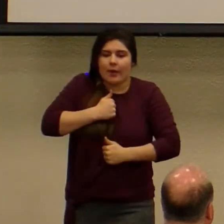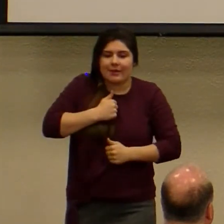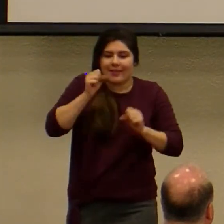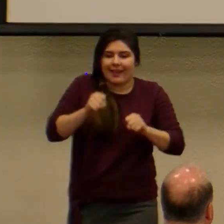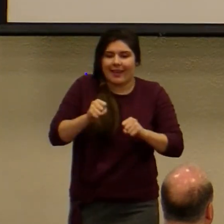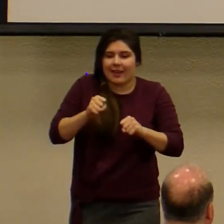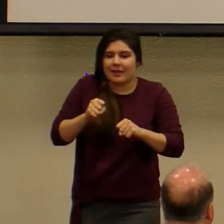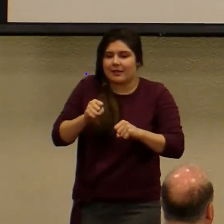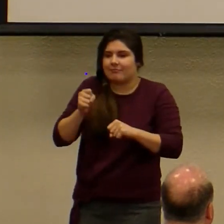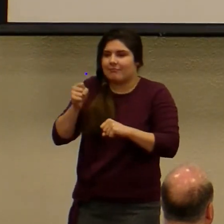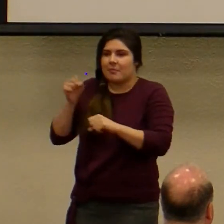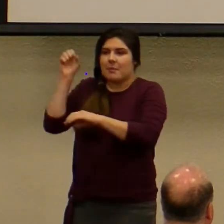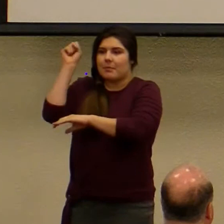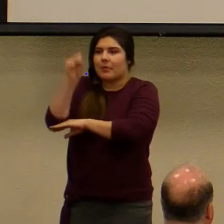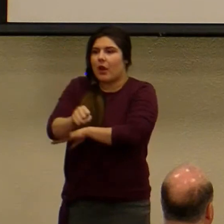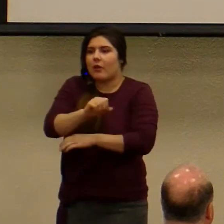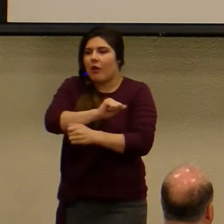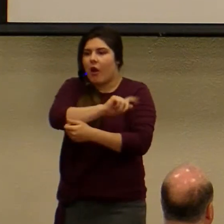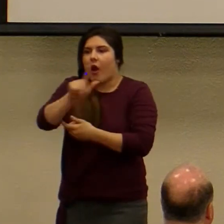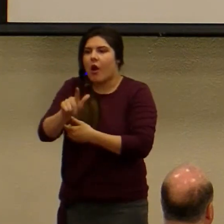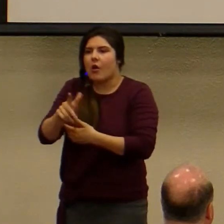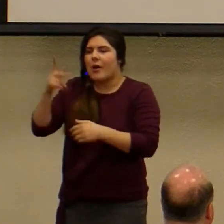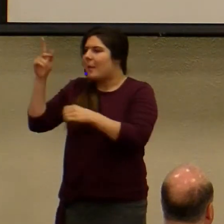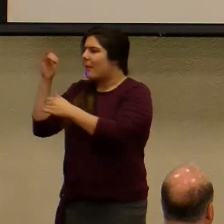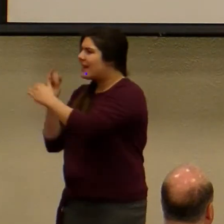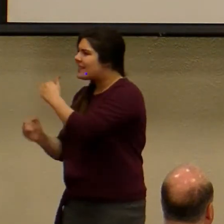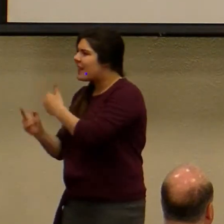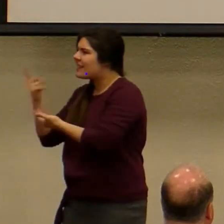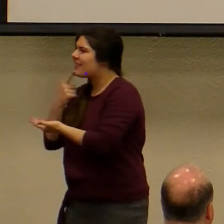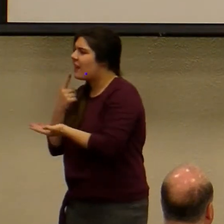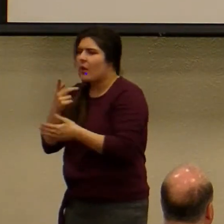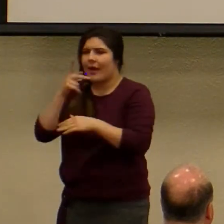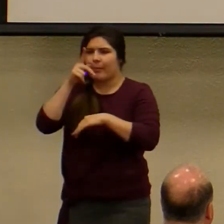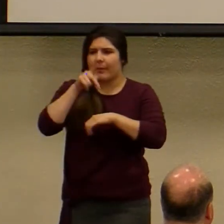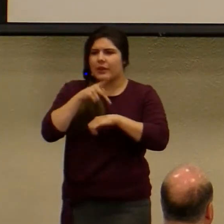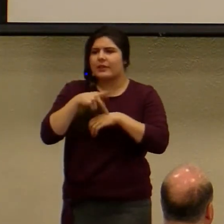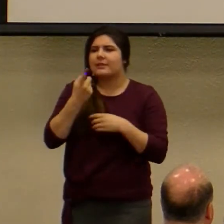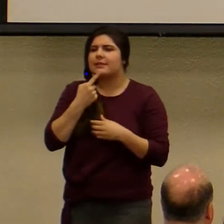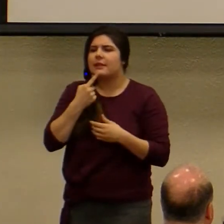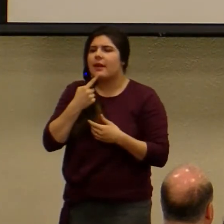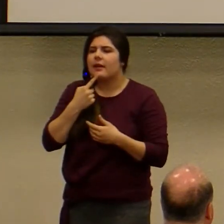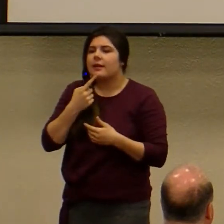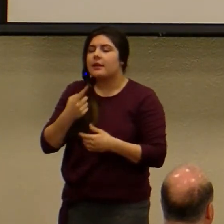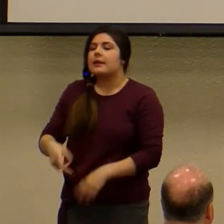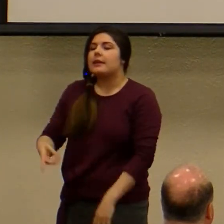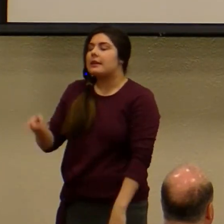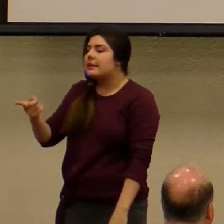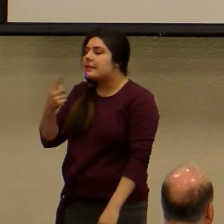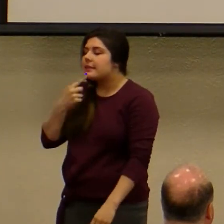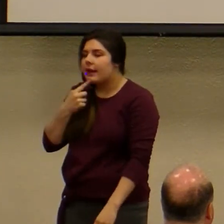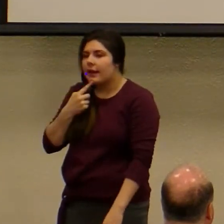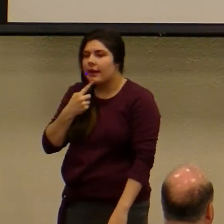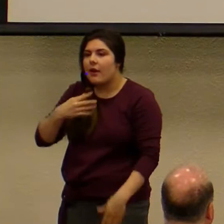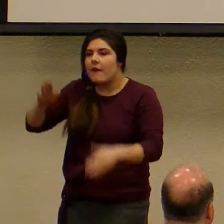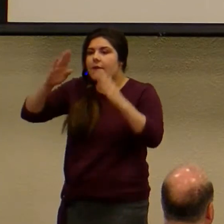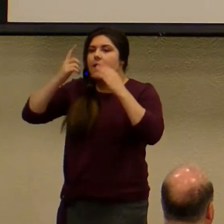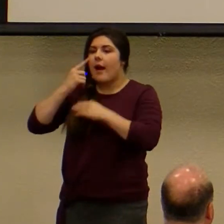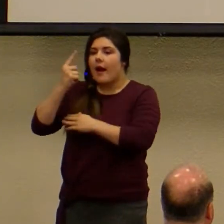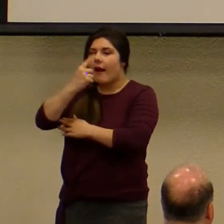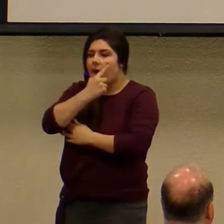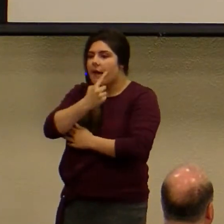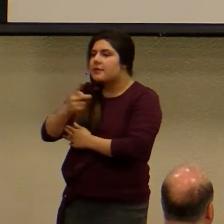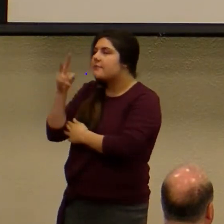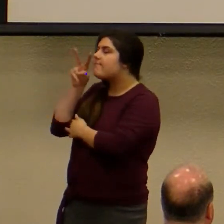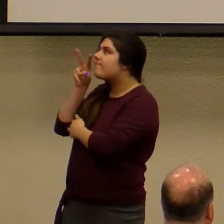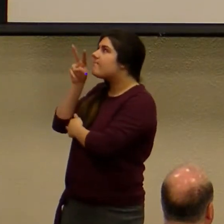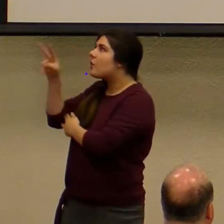any army. Peter, what are you saying? Isaiah, what are you saying? Isaiah says to Peter in his quote that keep your eyes on the one